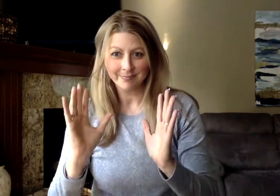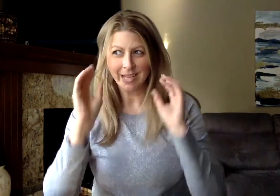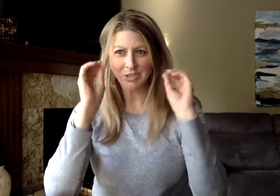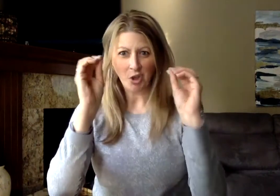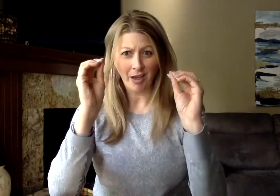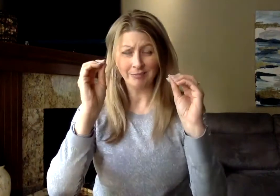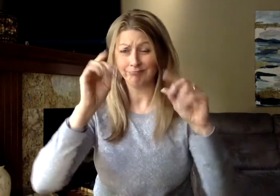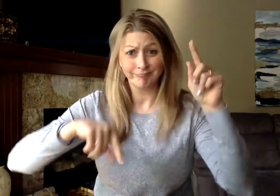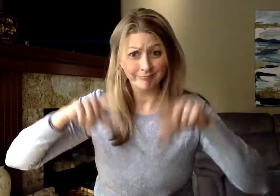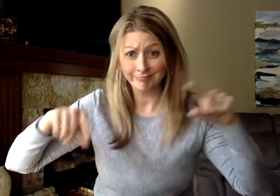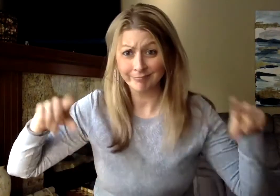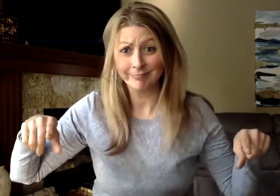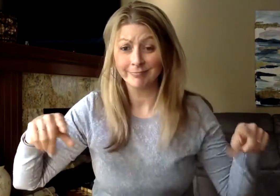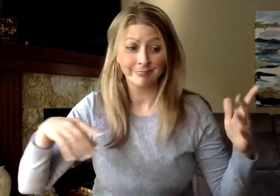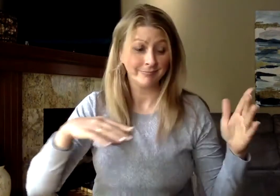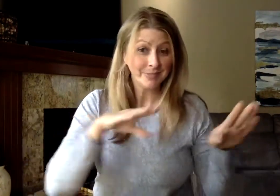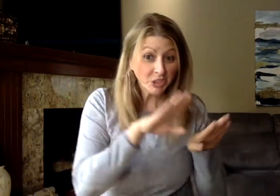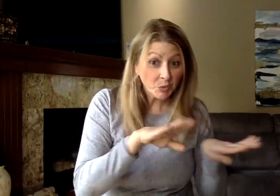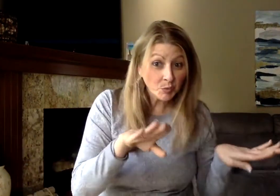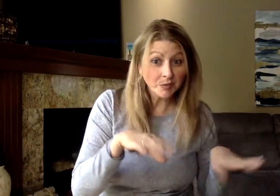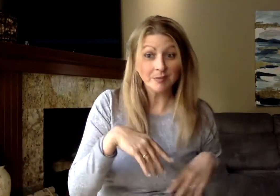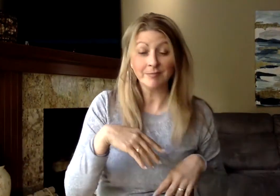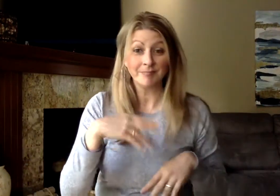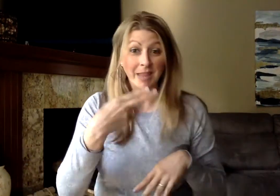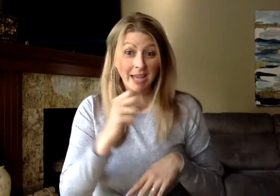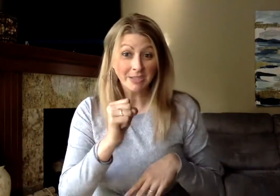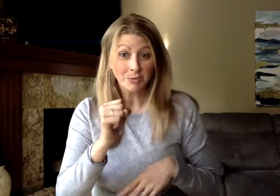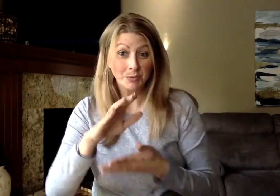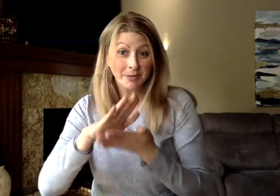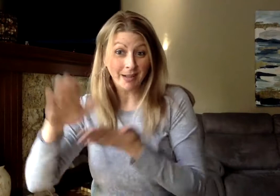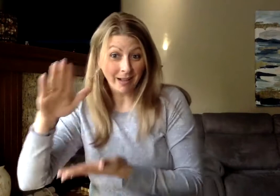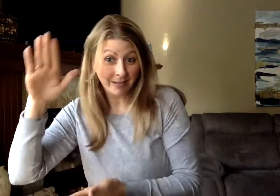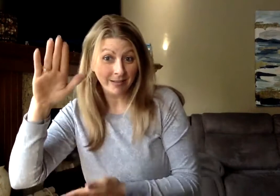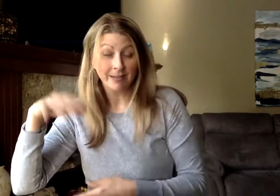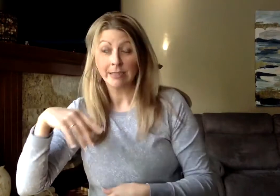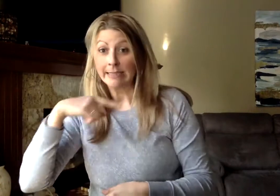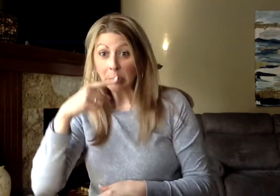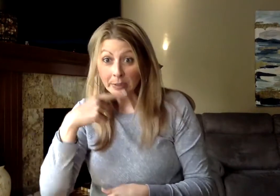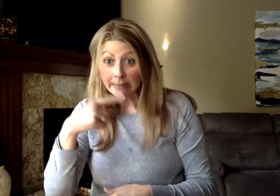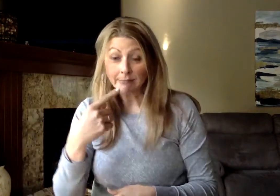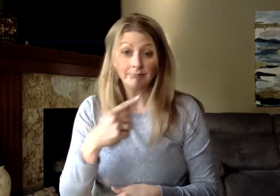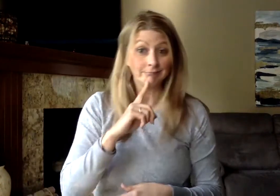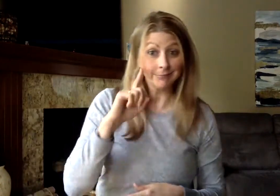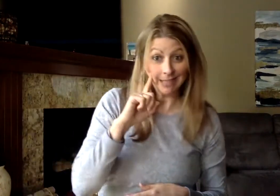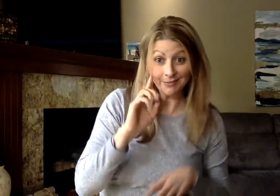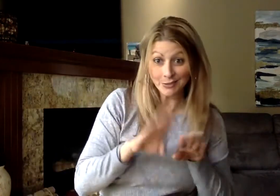teacher. I taught a variety of things. I taught children, high school, college, hearing,